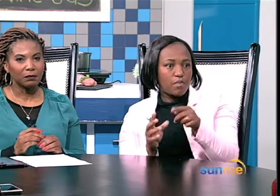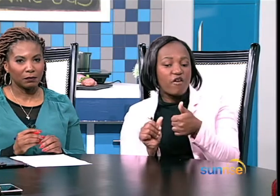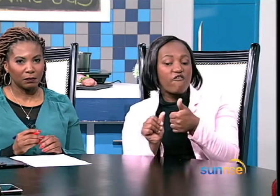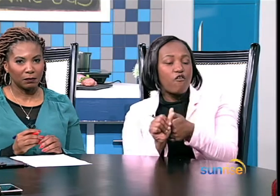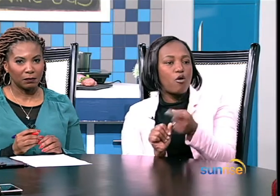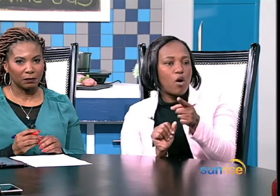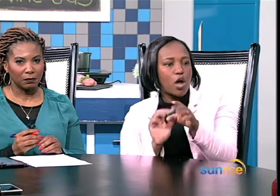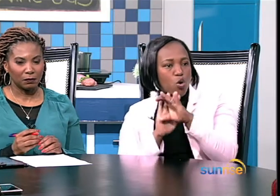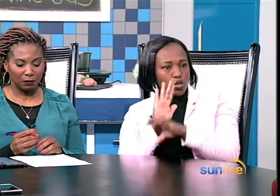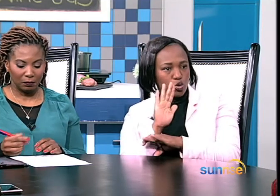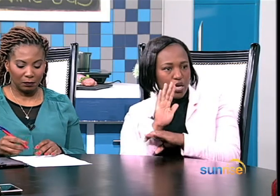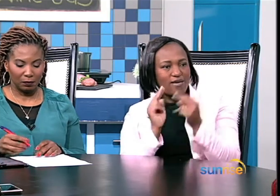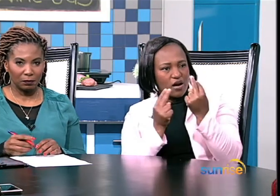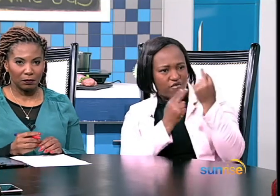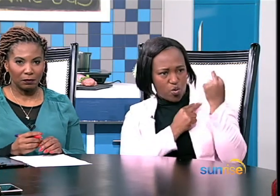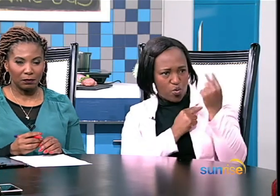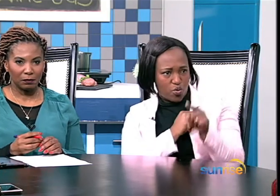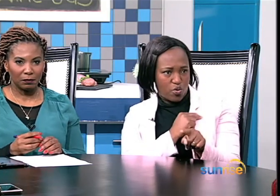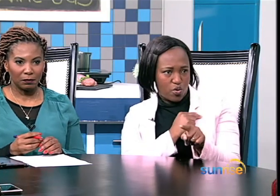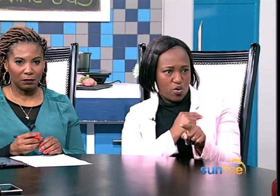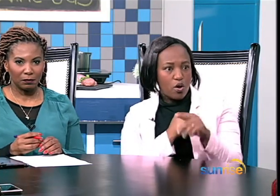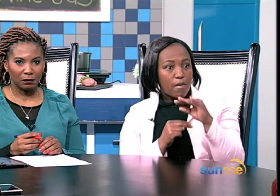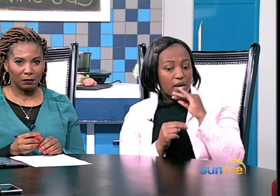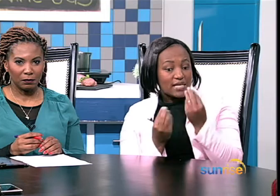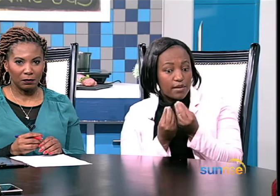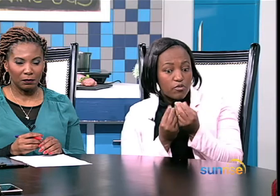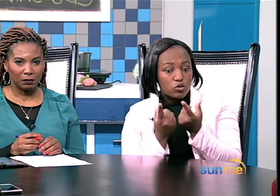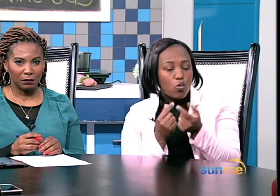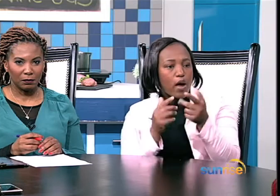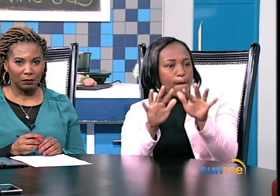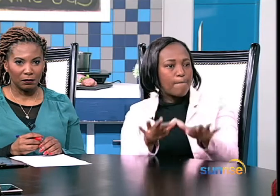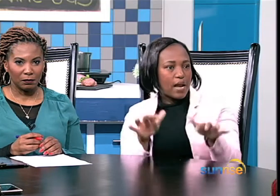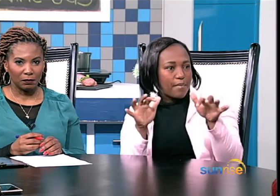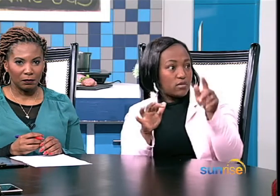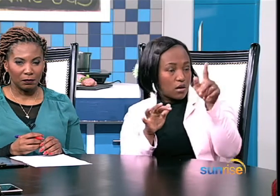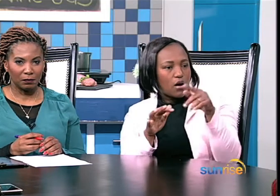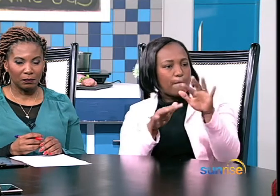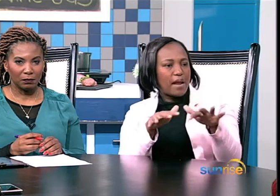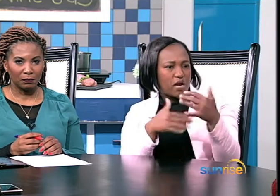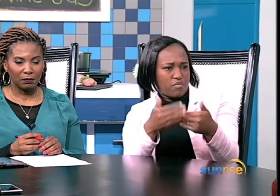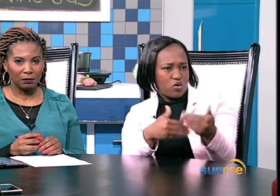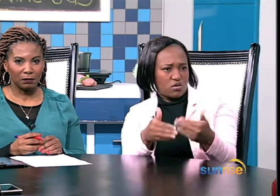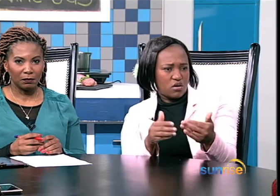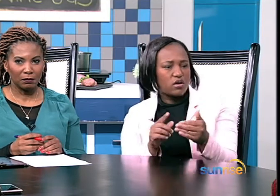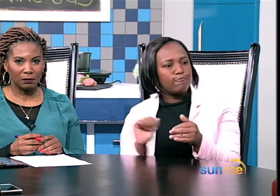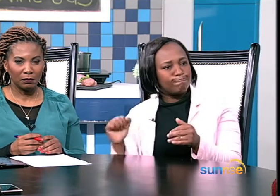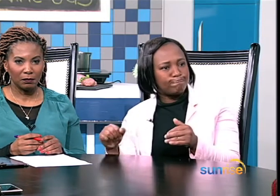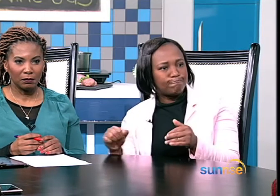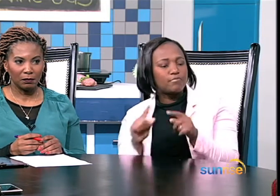constitutional review. That's something that has to do with parliamentary processes. But it's quite pleasing, and it's much about